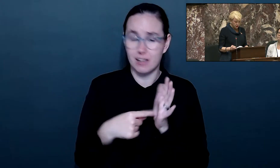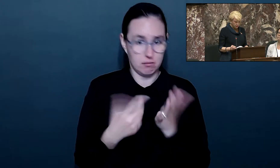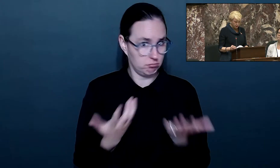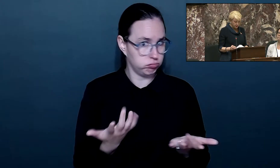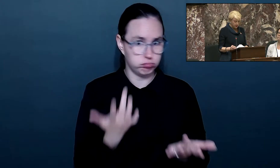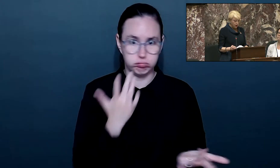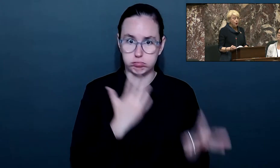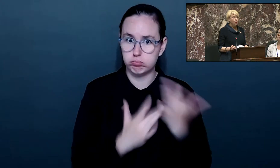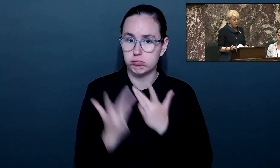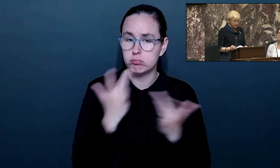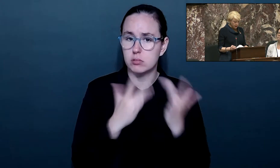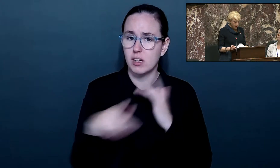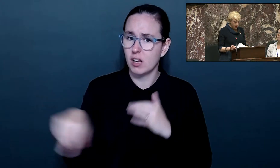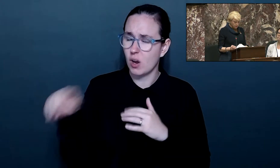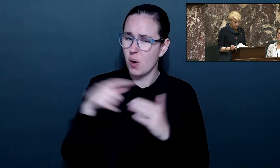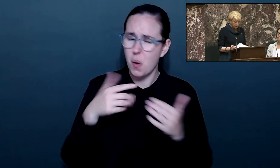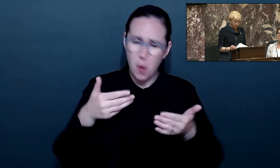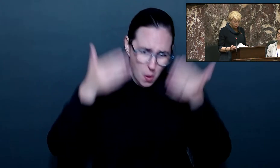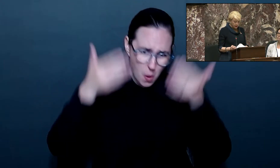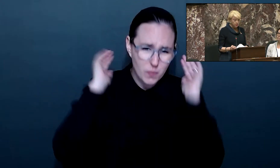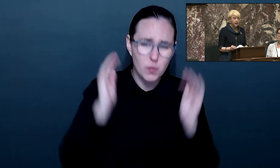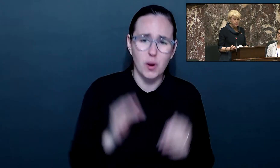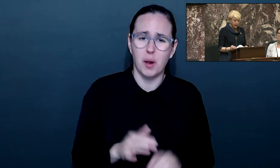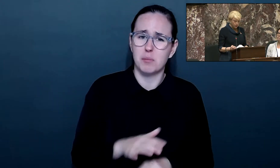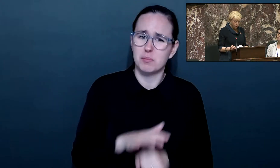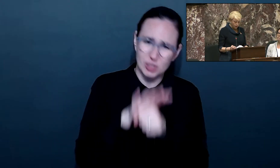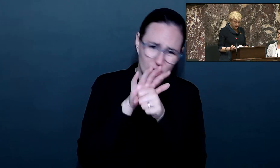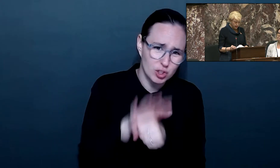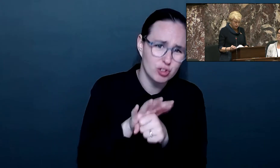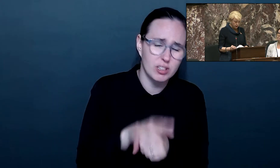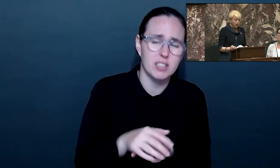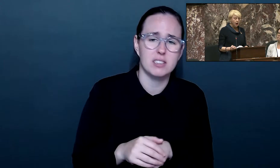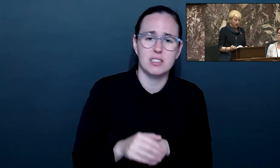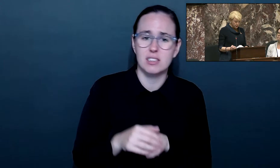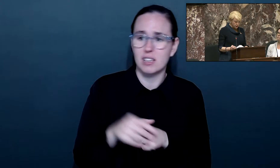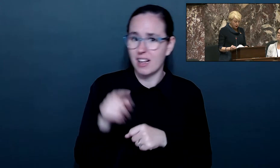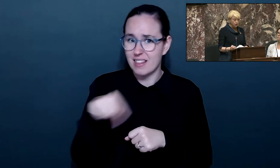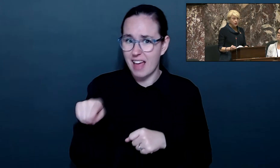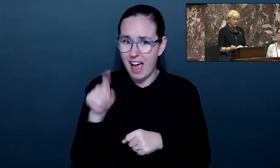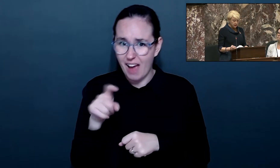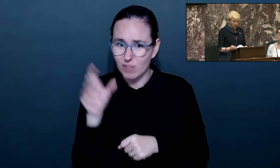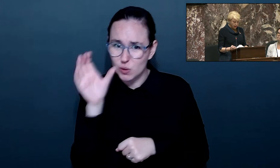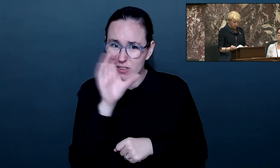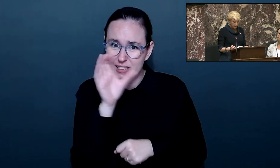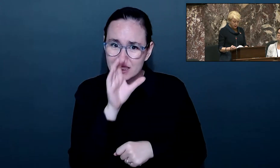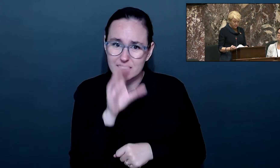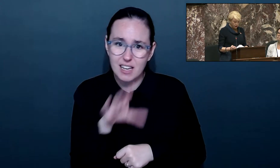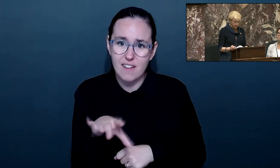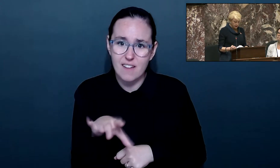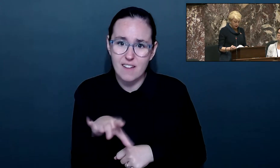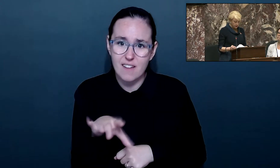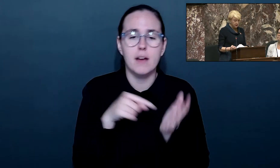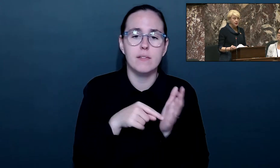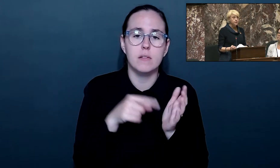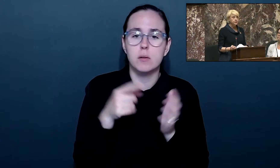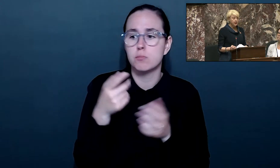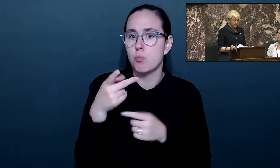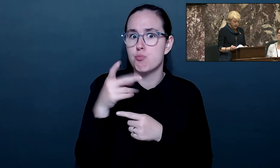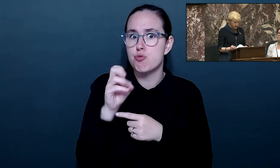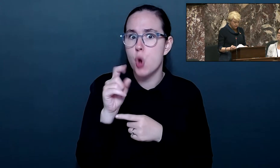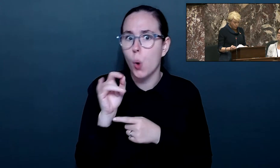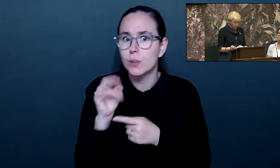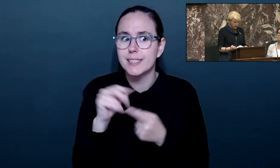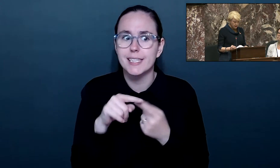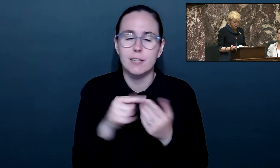fresh vegetables. While some hubs are run by a paid coordinator, others are run entirely by volunteers.